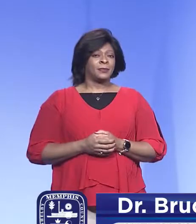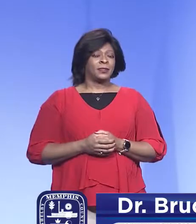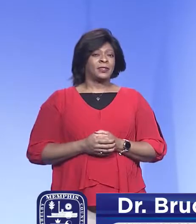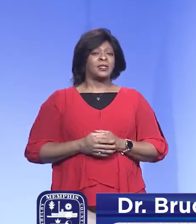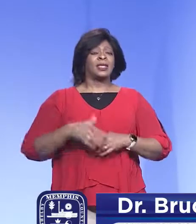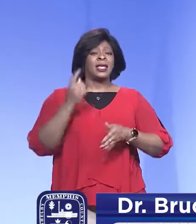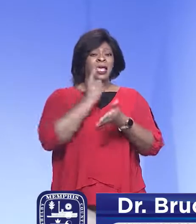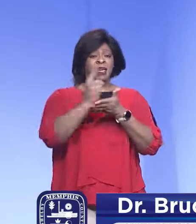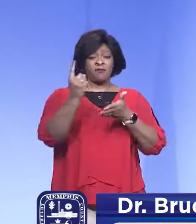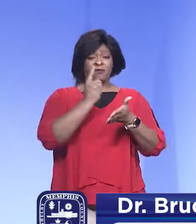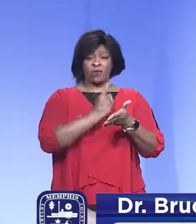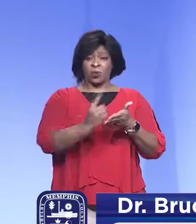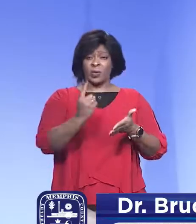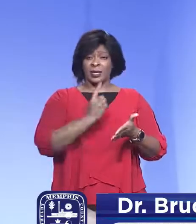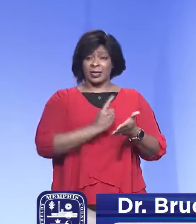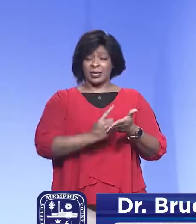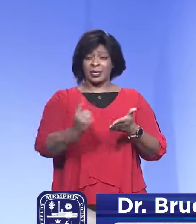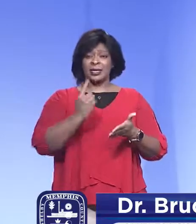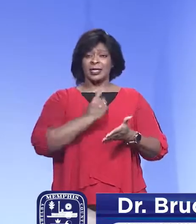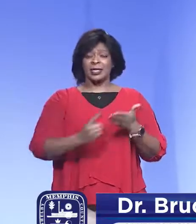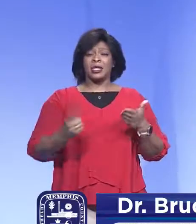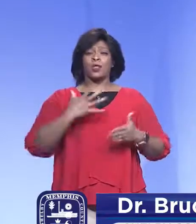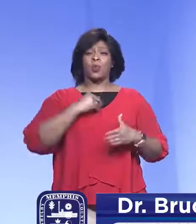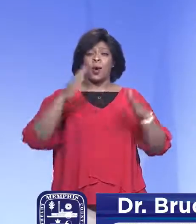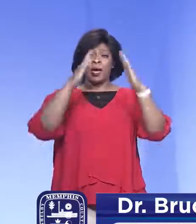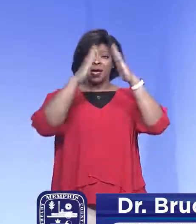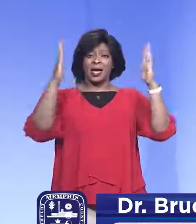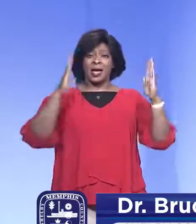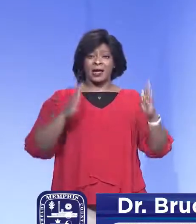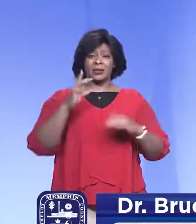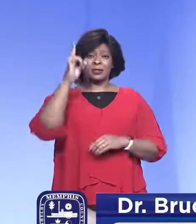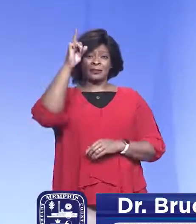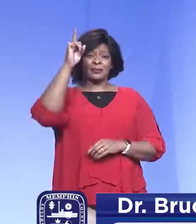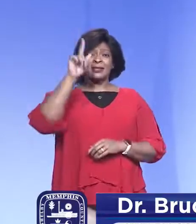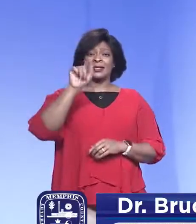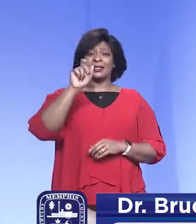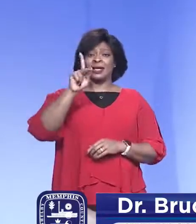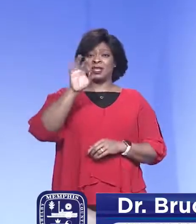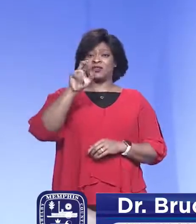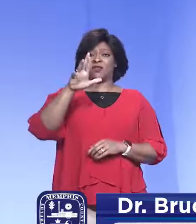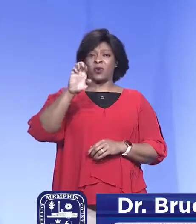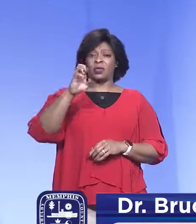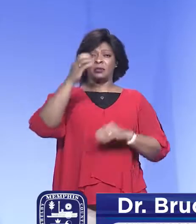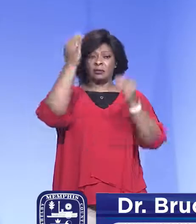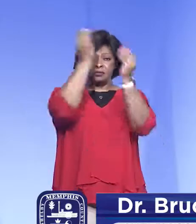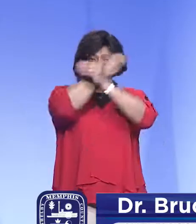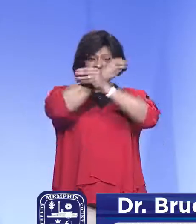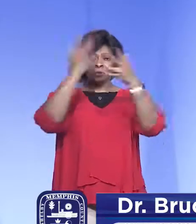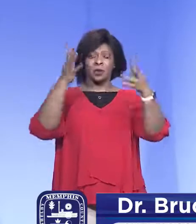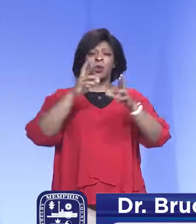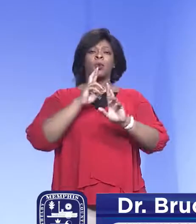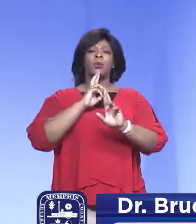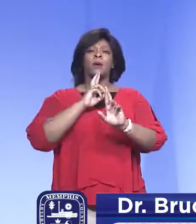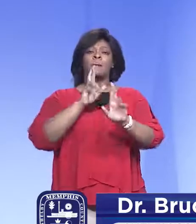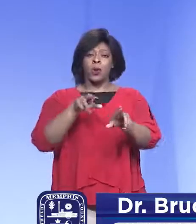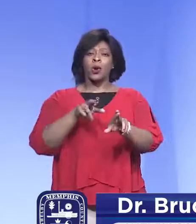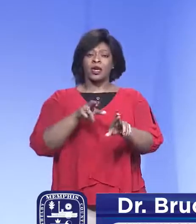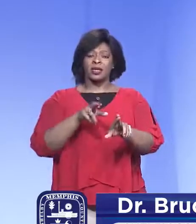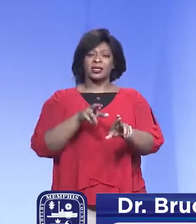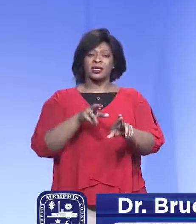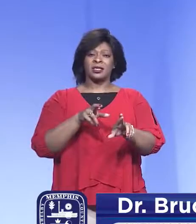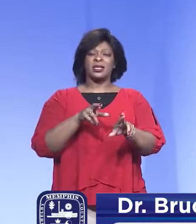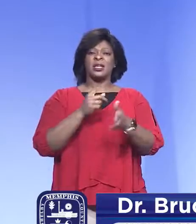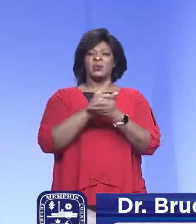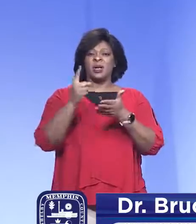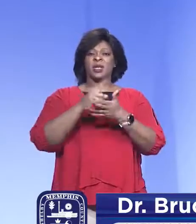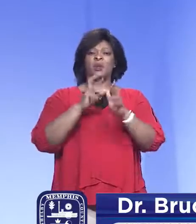Each week, the White House Task Force releases a report, a